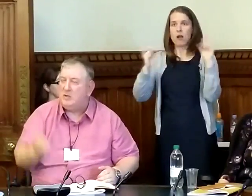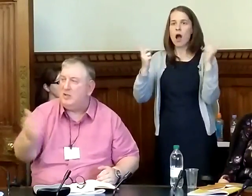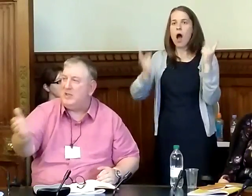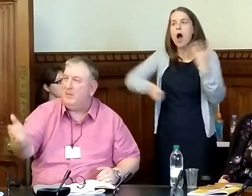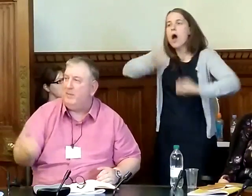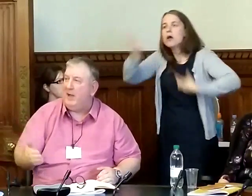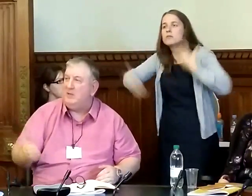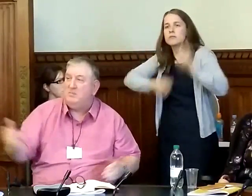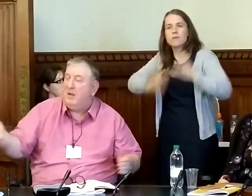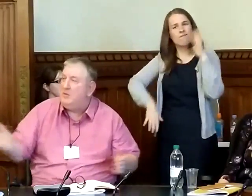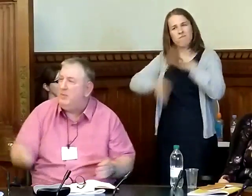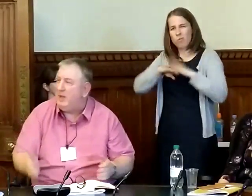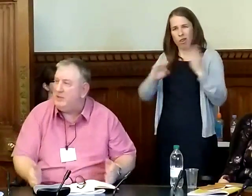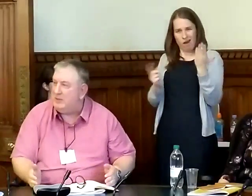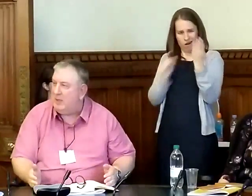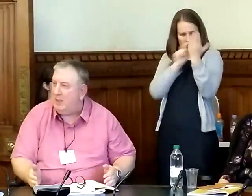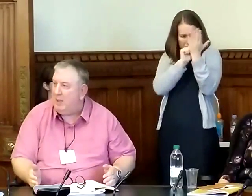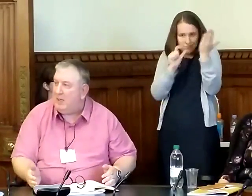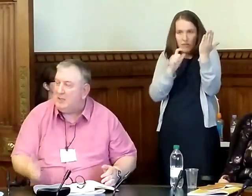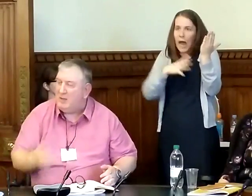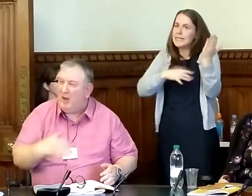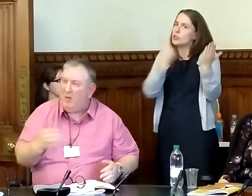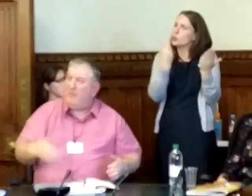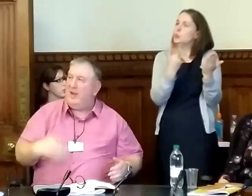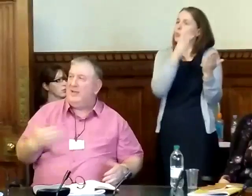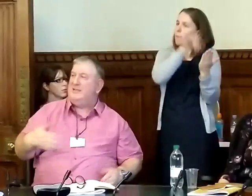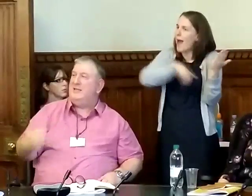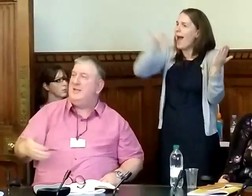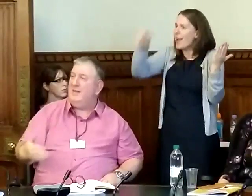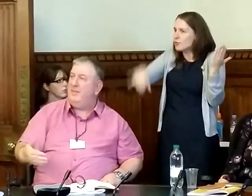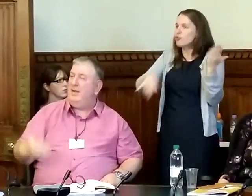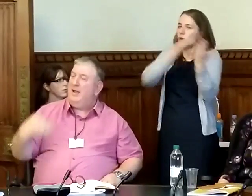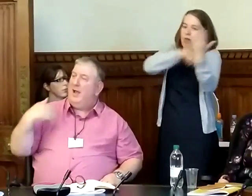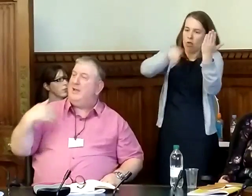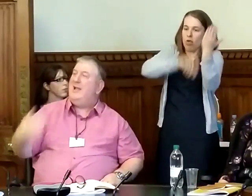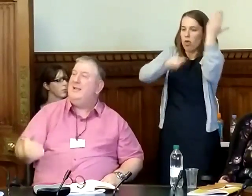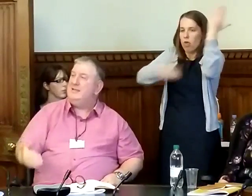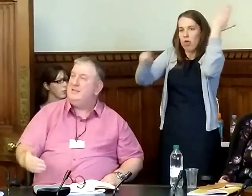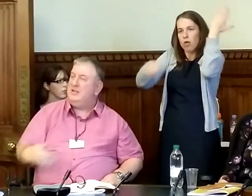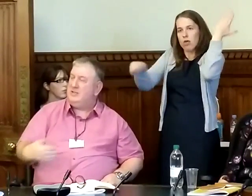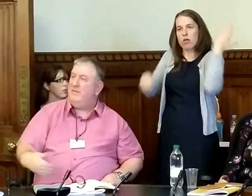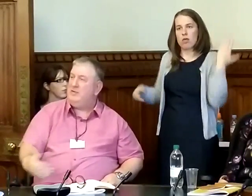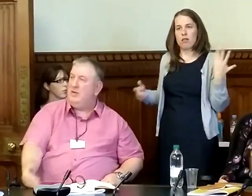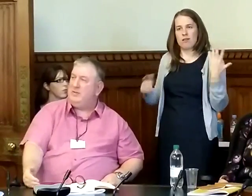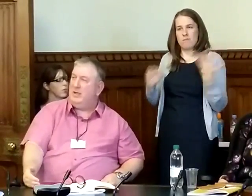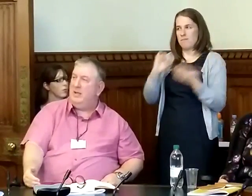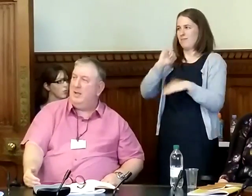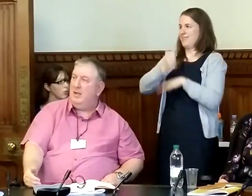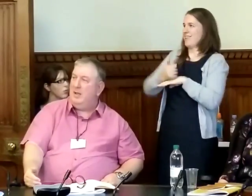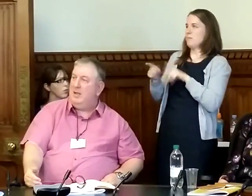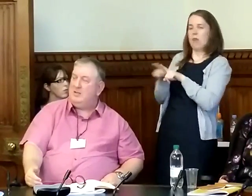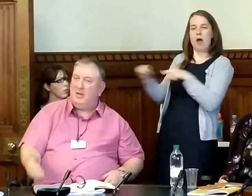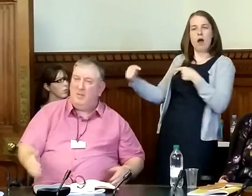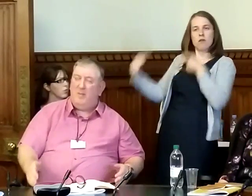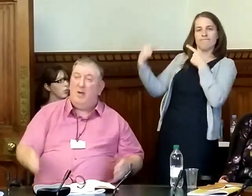need. It's going to take me a page and 2 pages. So the whole thing is set up against the service user. So at the moment,